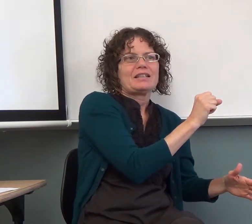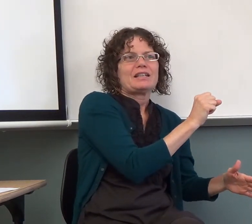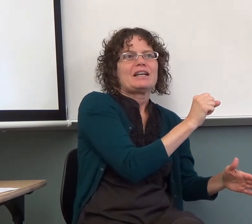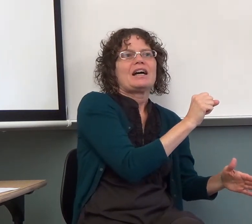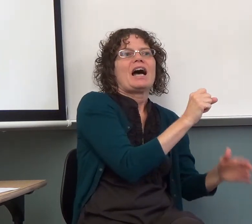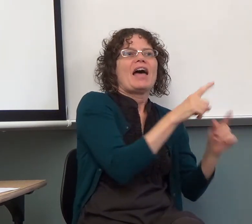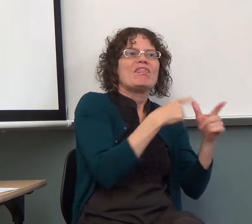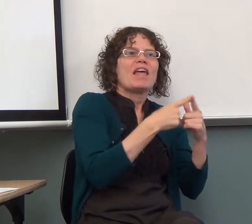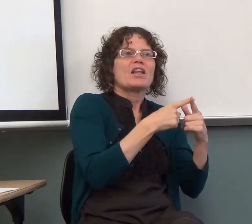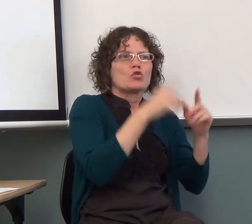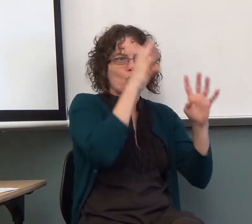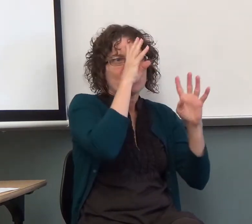you create.